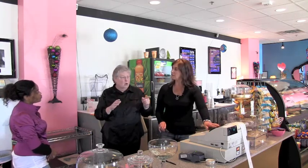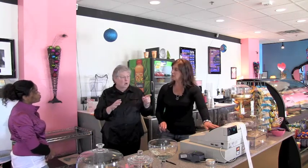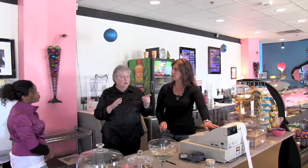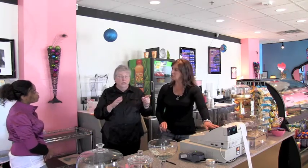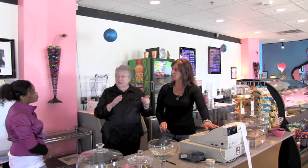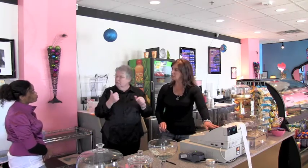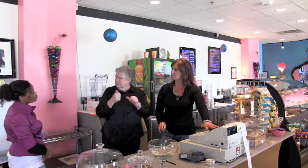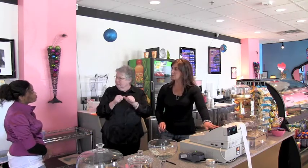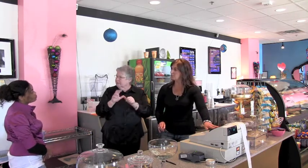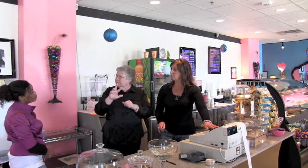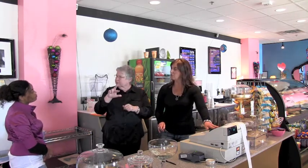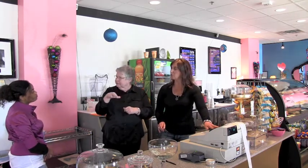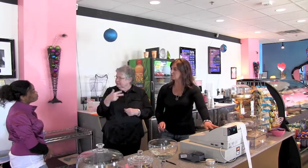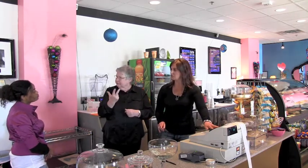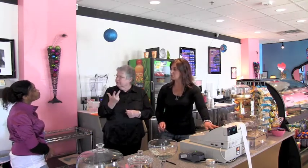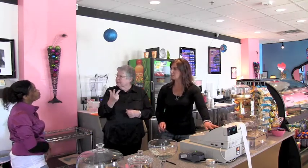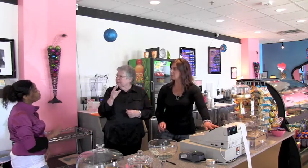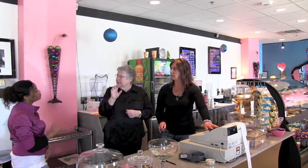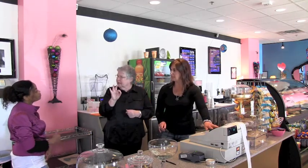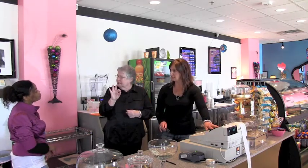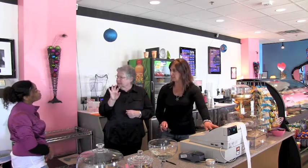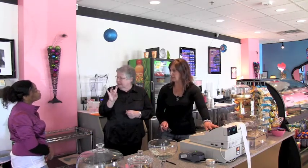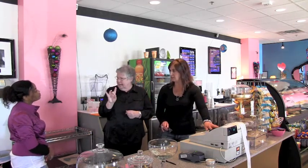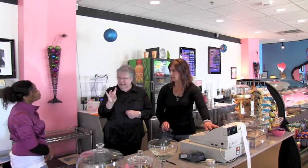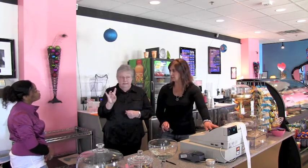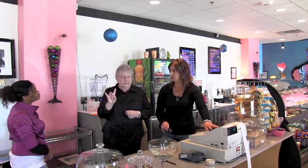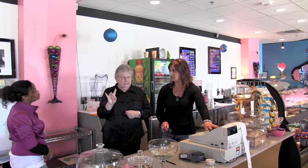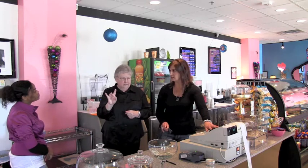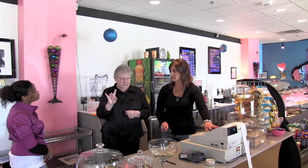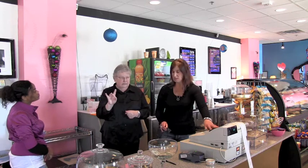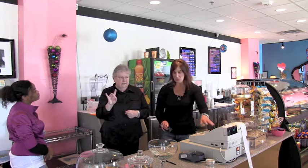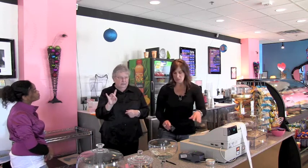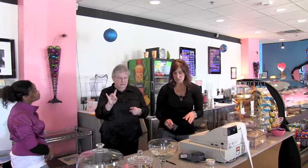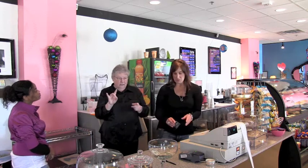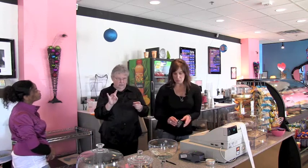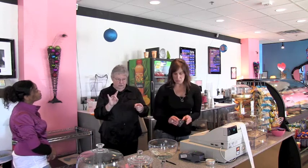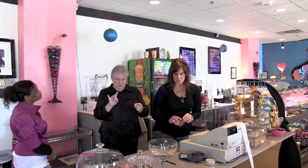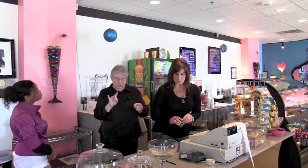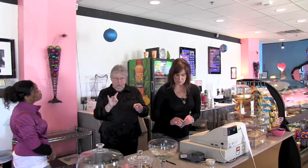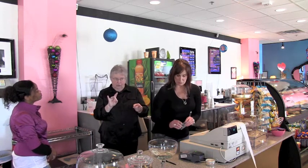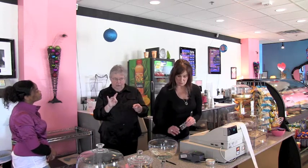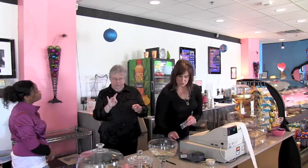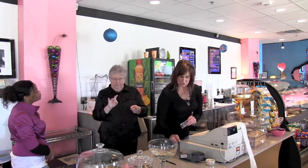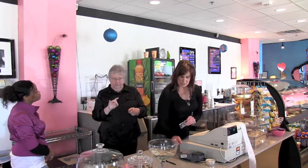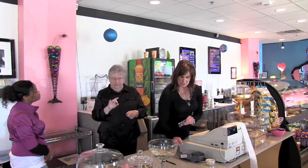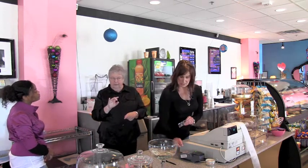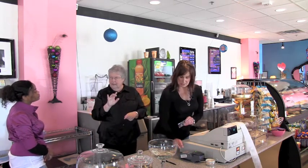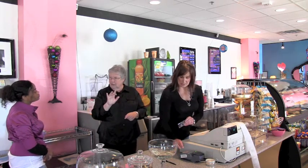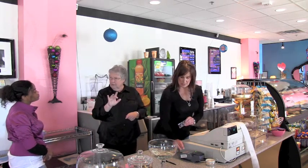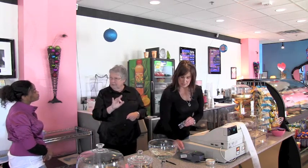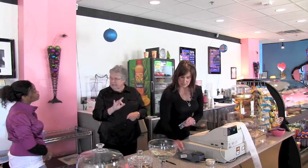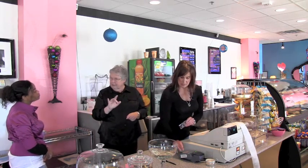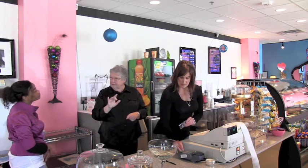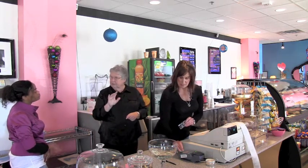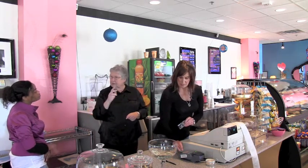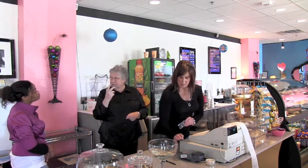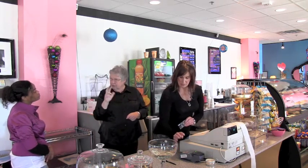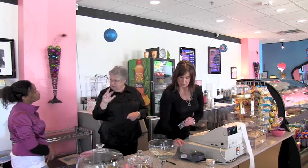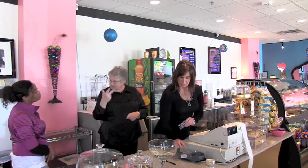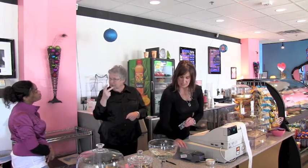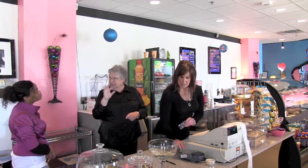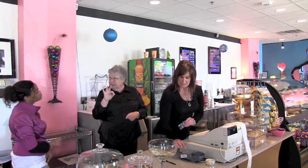And what the amount was from before was $3.98. So we'll just push in